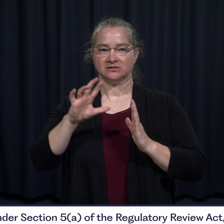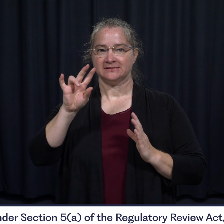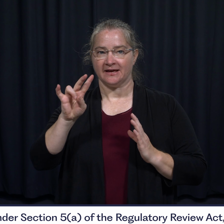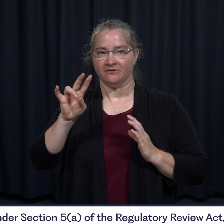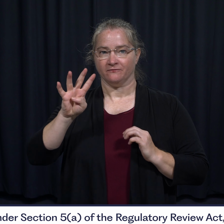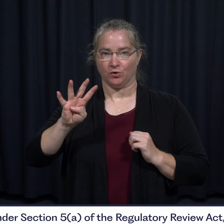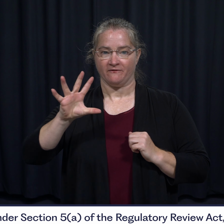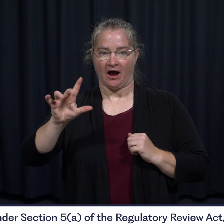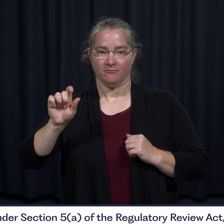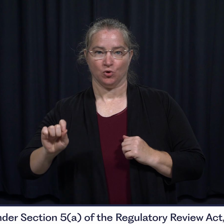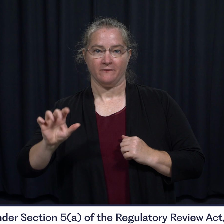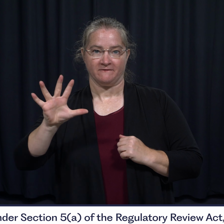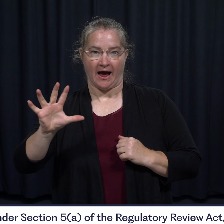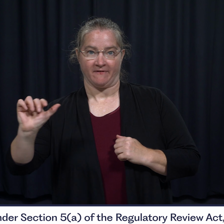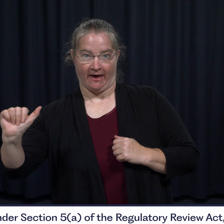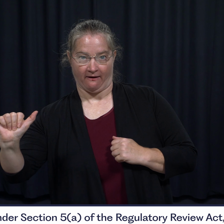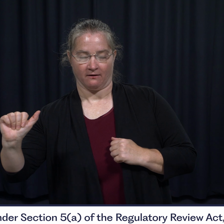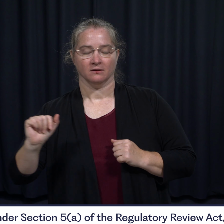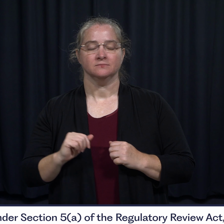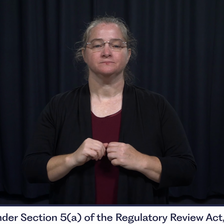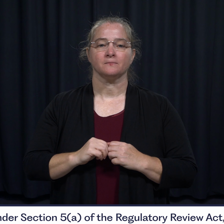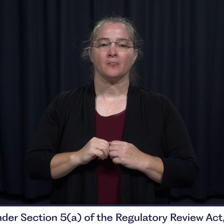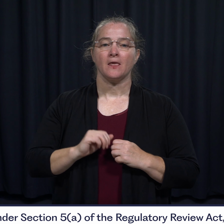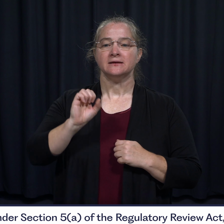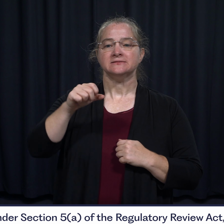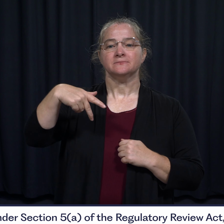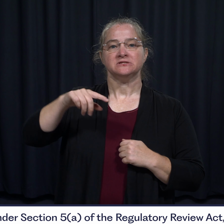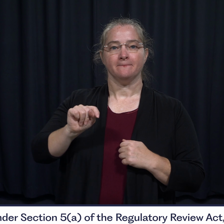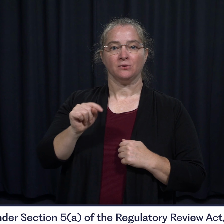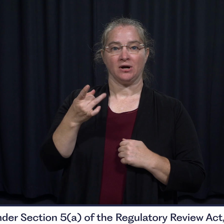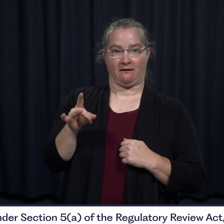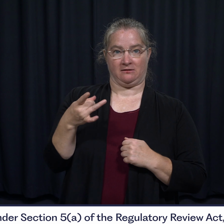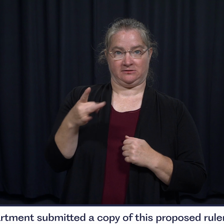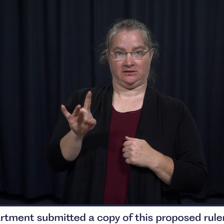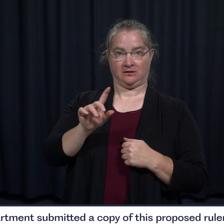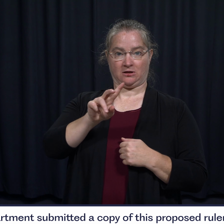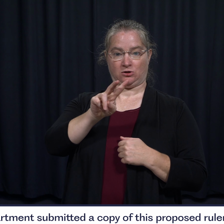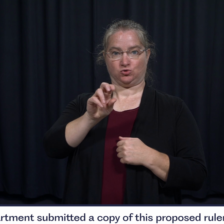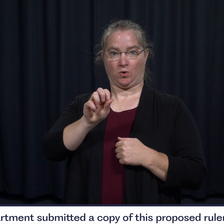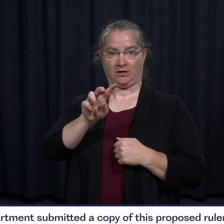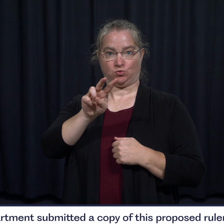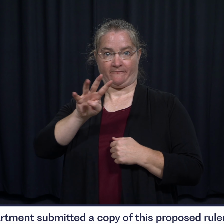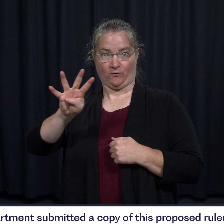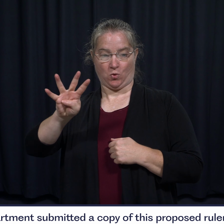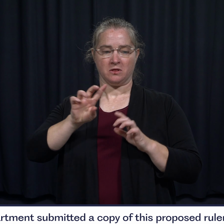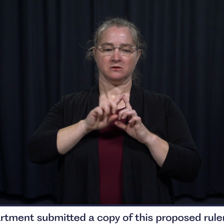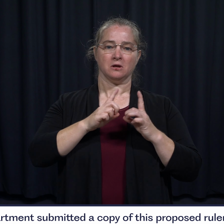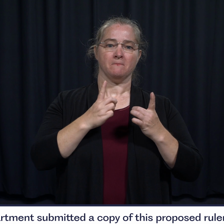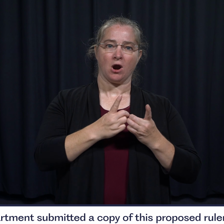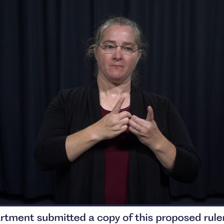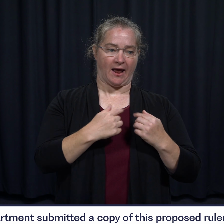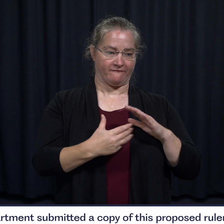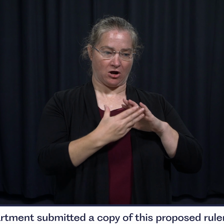745.5A, on September 18, 2024, the Department submitted a copy of this proposed